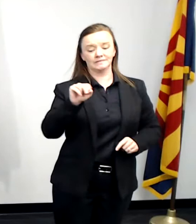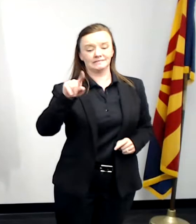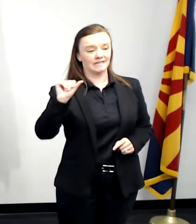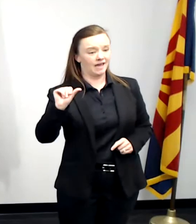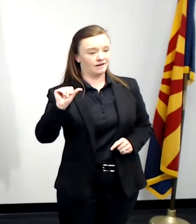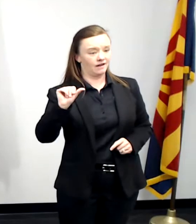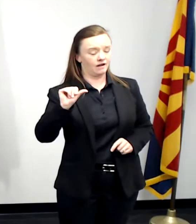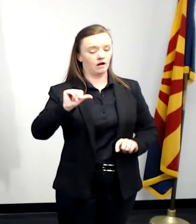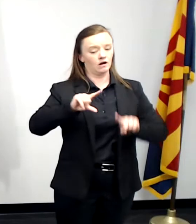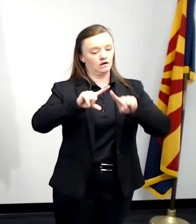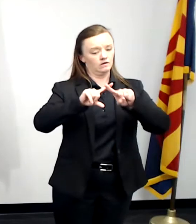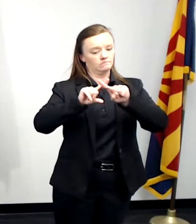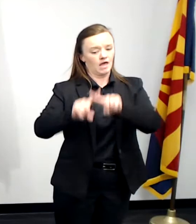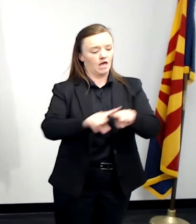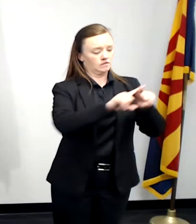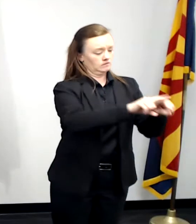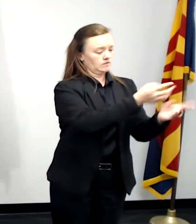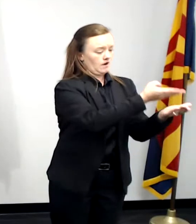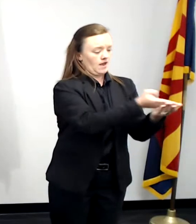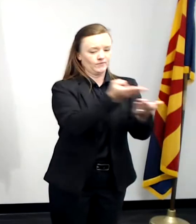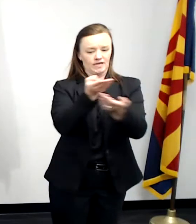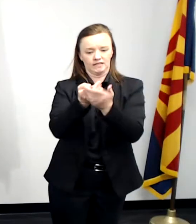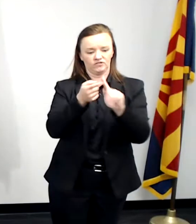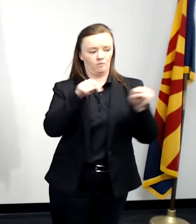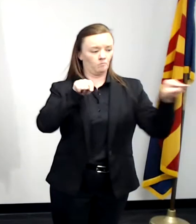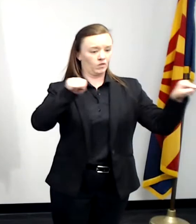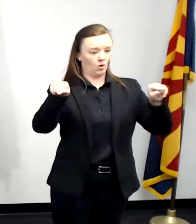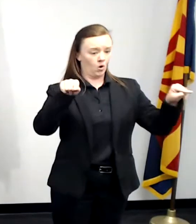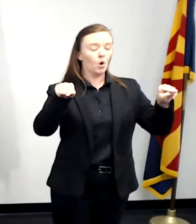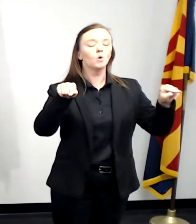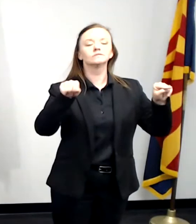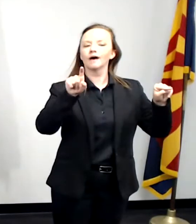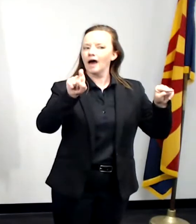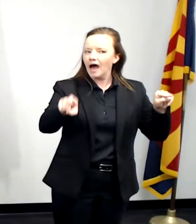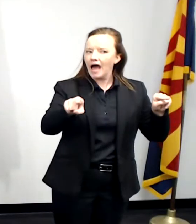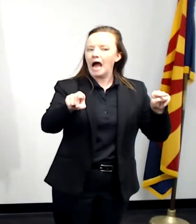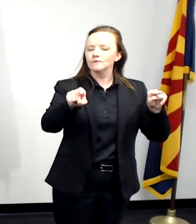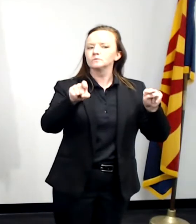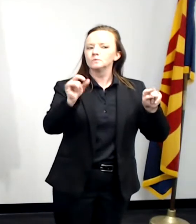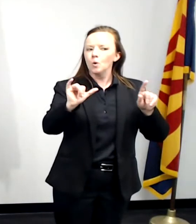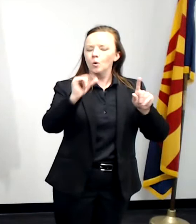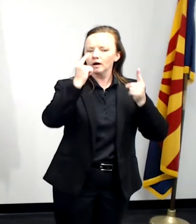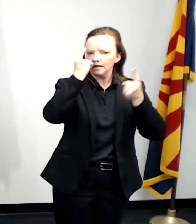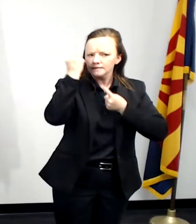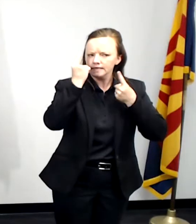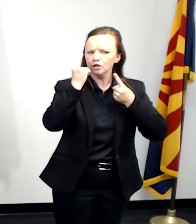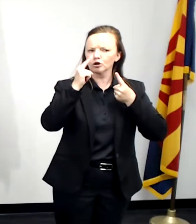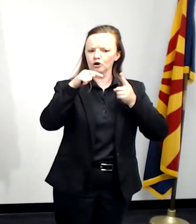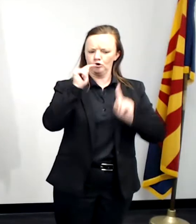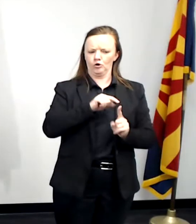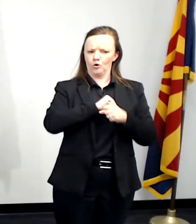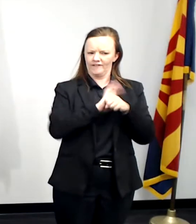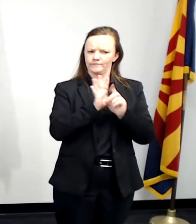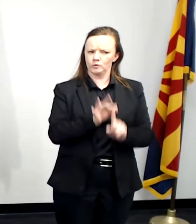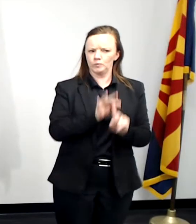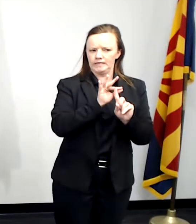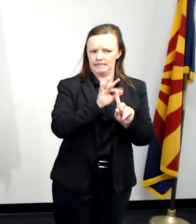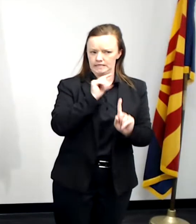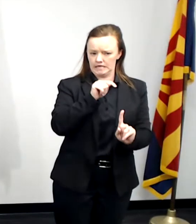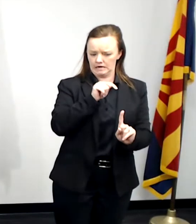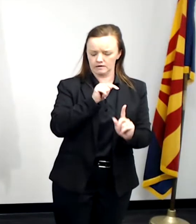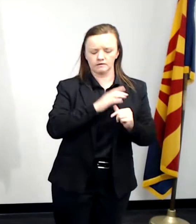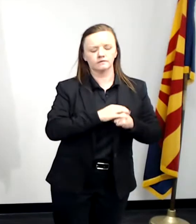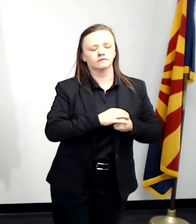evidence based on those particular disease outbreaks, we have to take things with a grain of salt. And then the second part of this